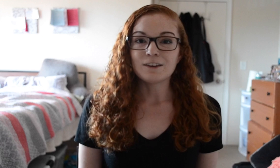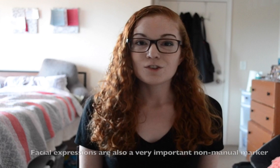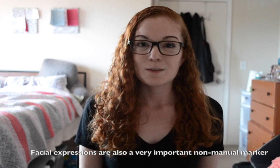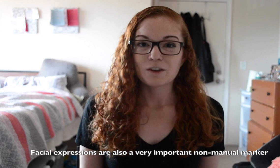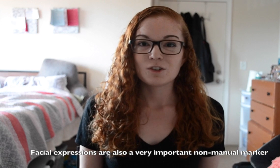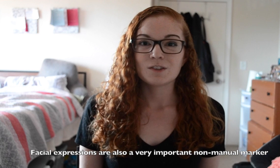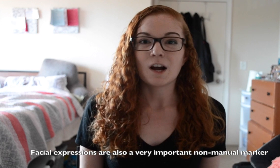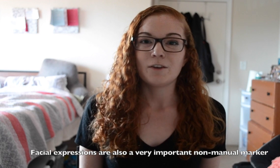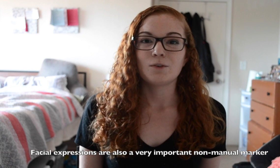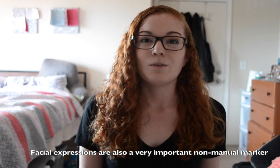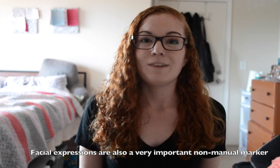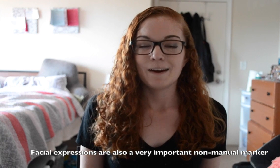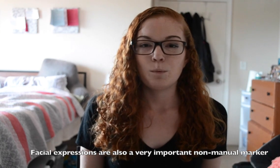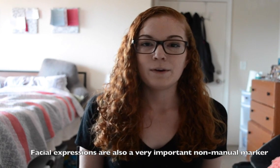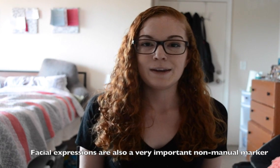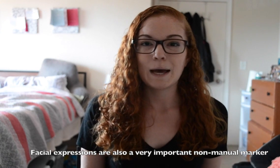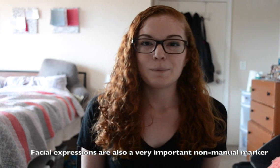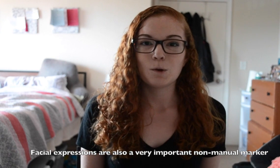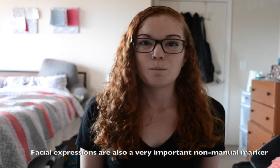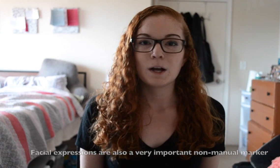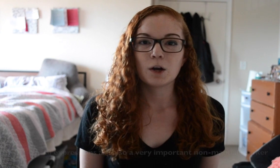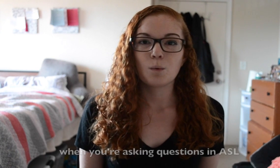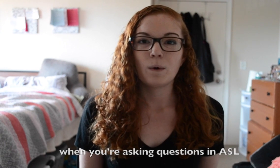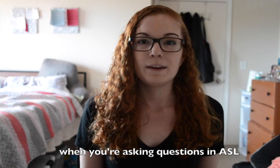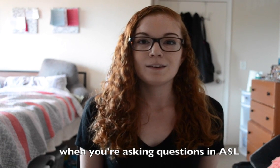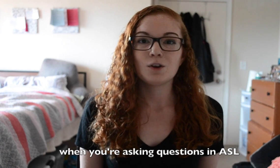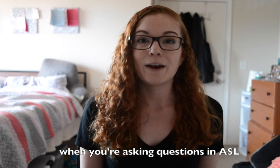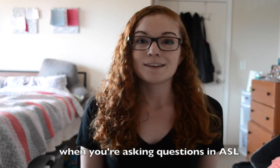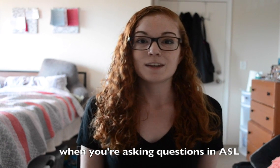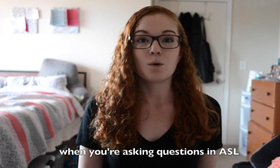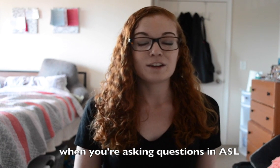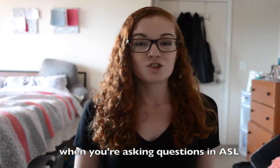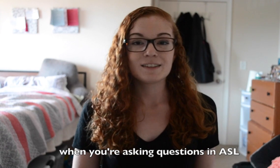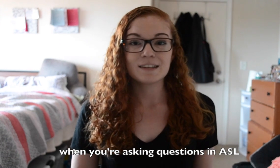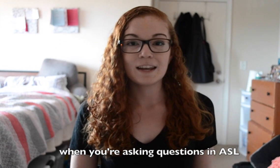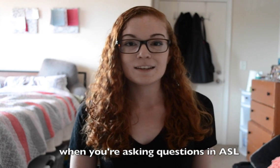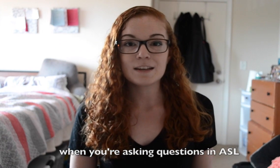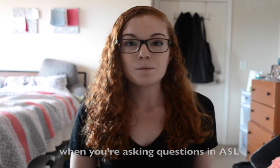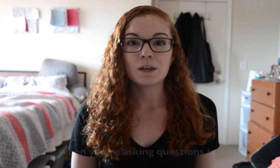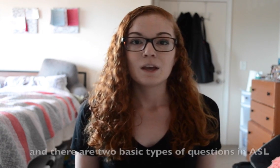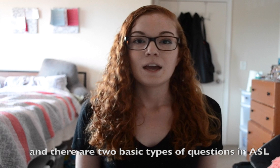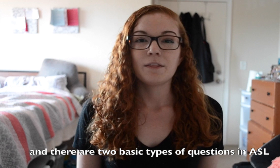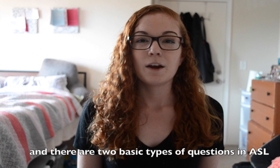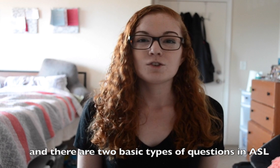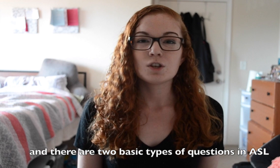Facial expressions are also a very important non-manual marker when you're asking questions in ASL, and there are